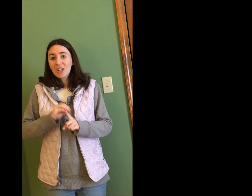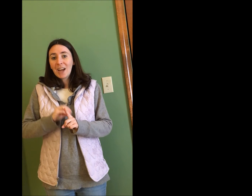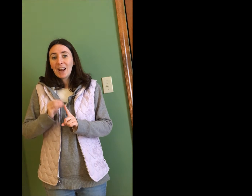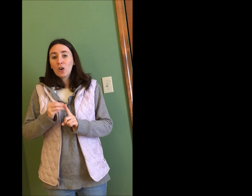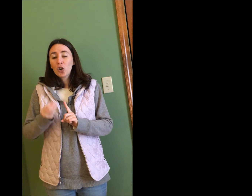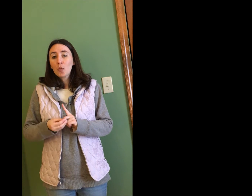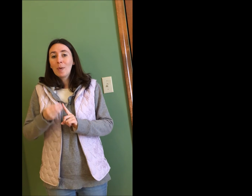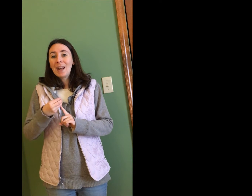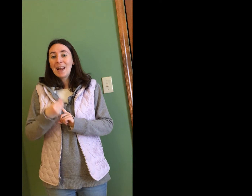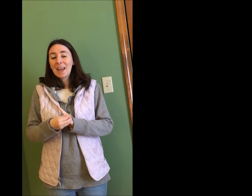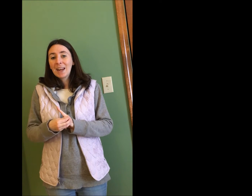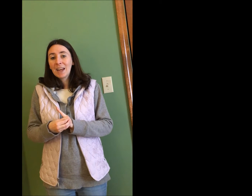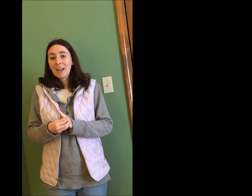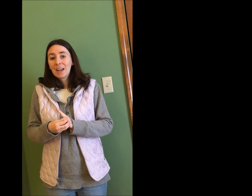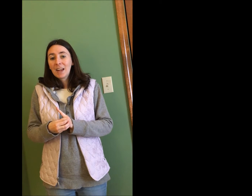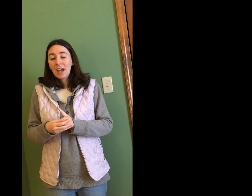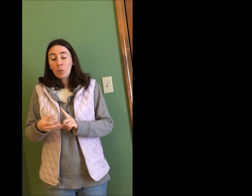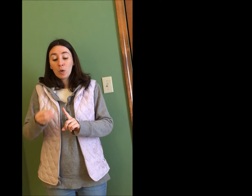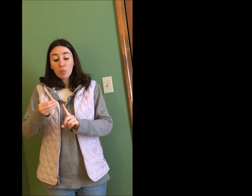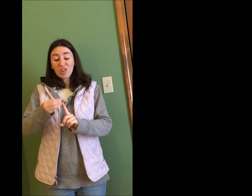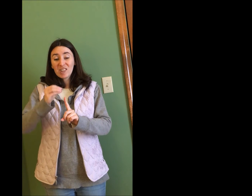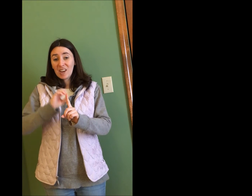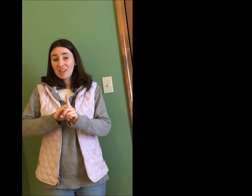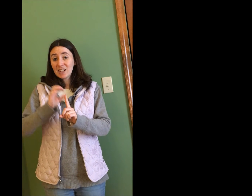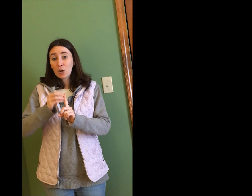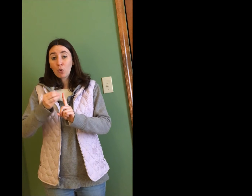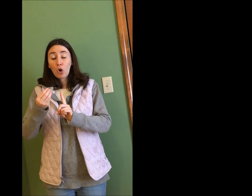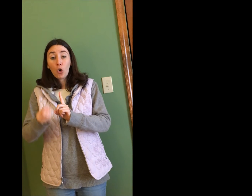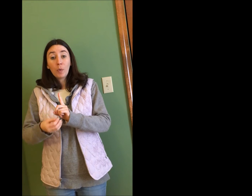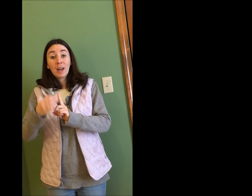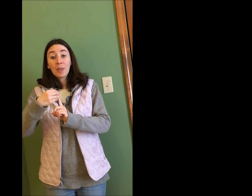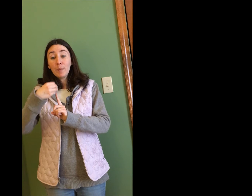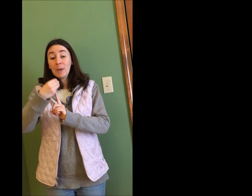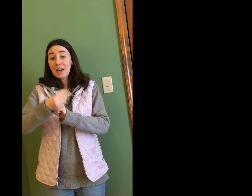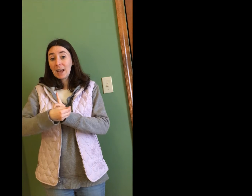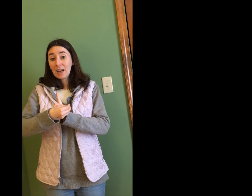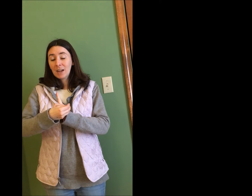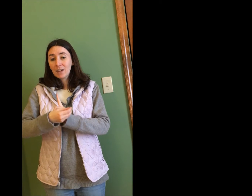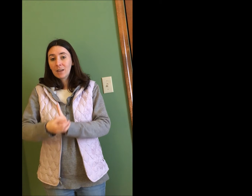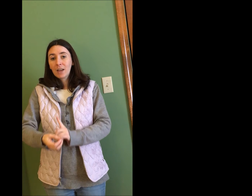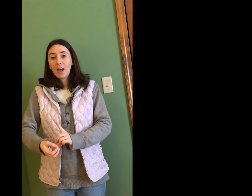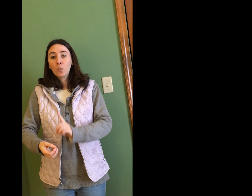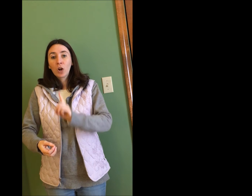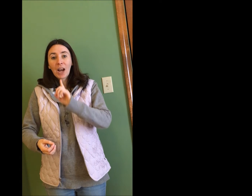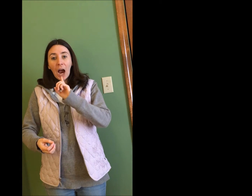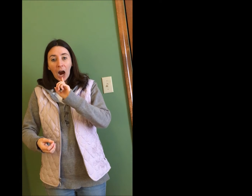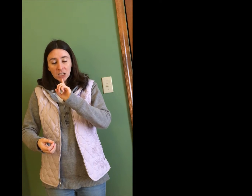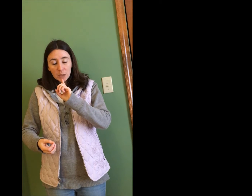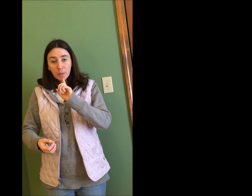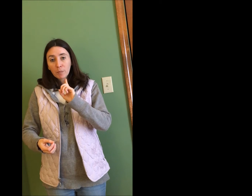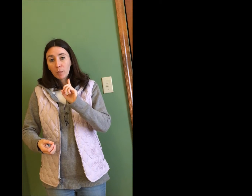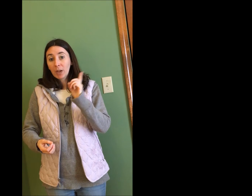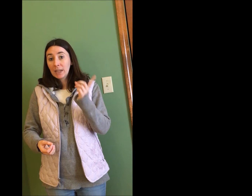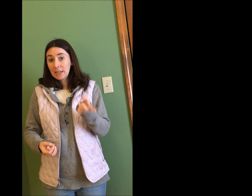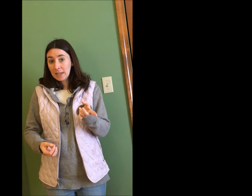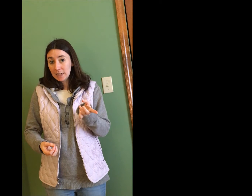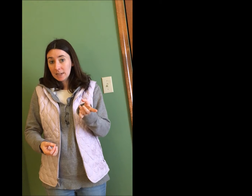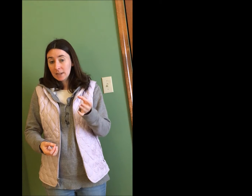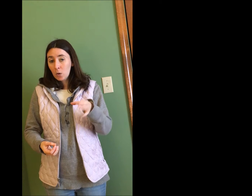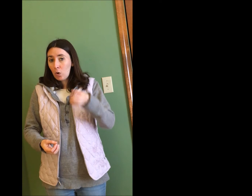got out her banana, and we pretend like we're opening the banana, and we're gonna eat it while